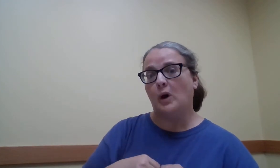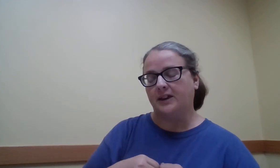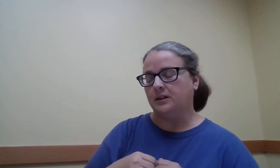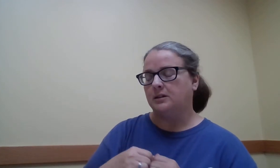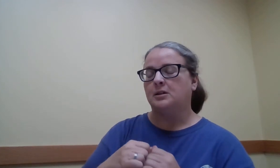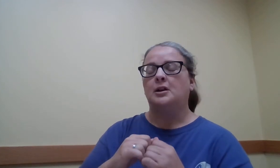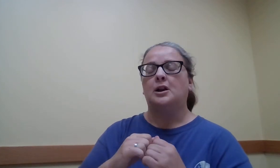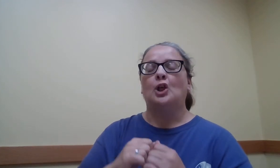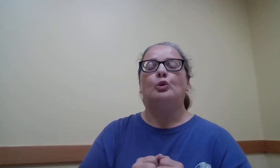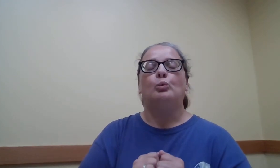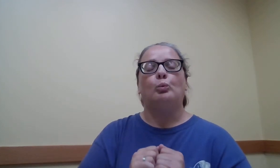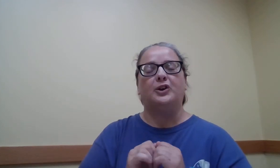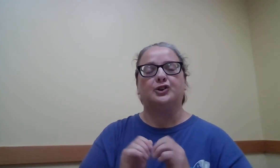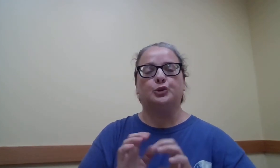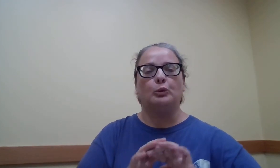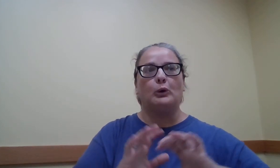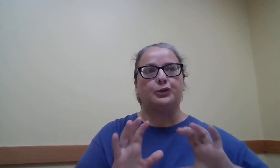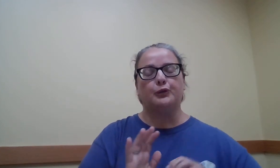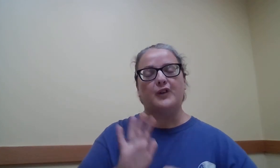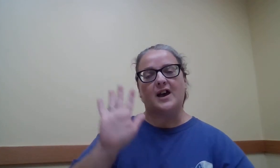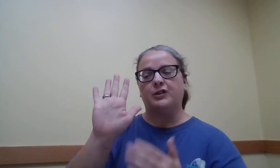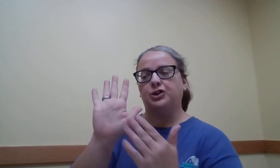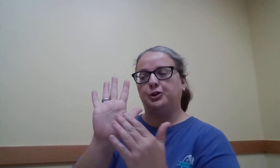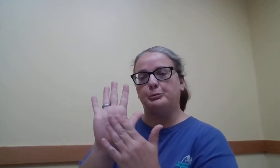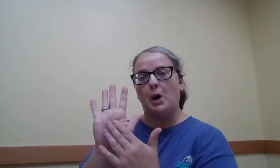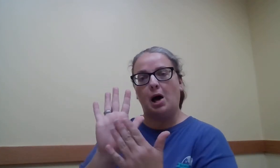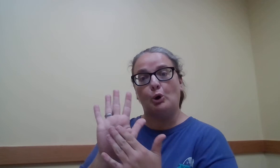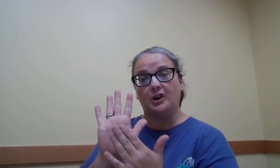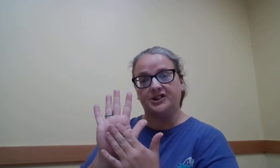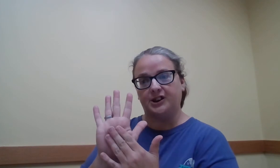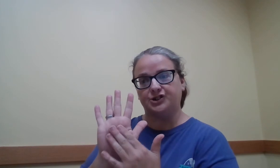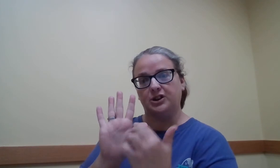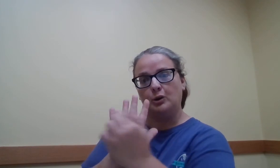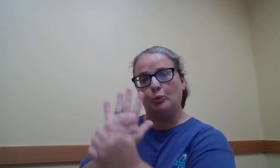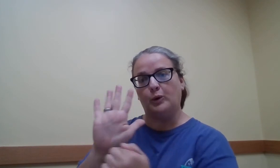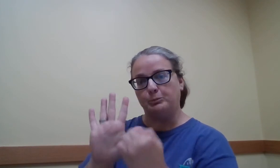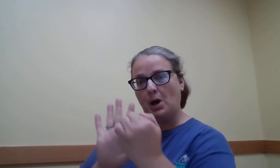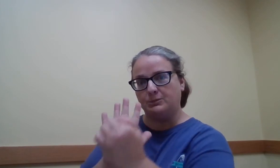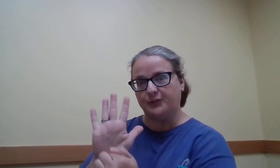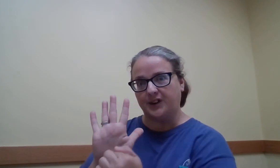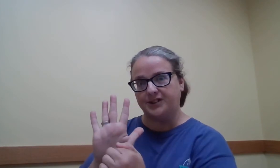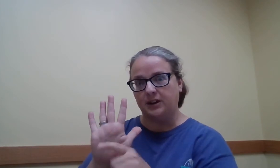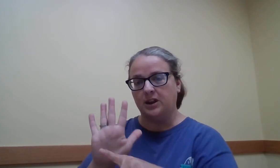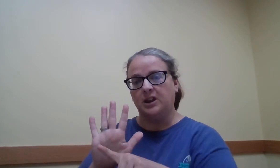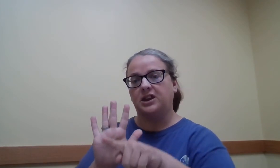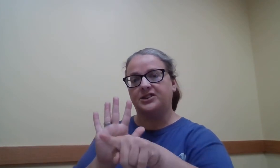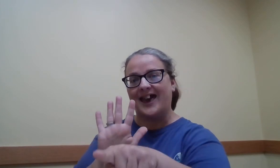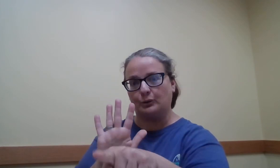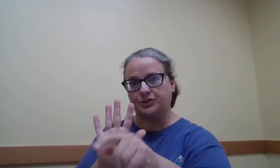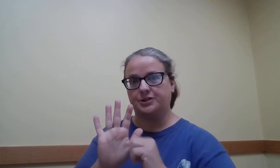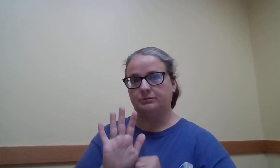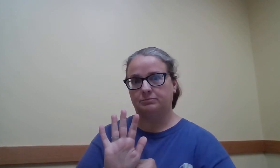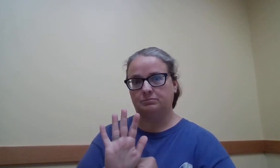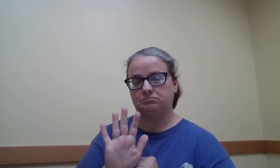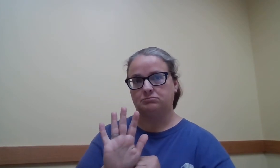1, when you're doing 1 through 5, your palm orientation, where the palm is facing, is out,